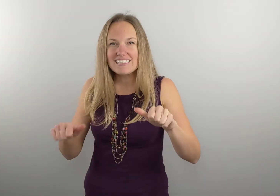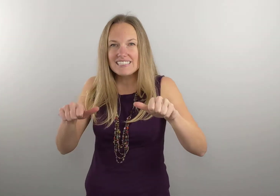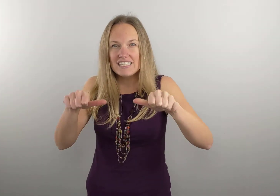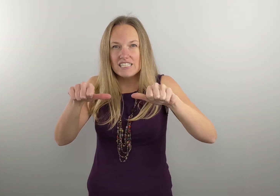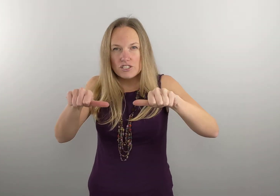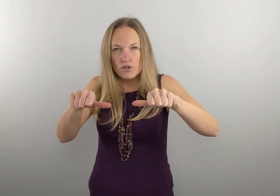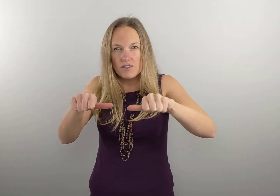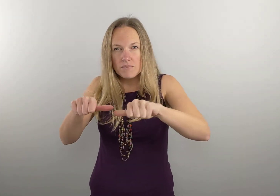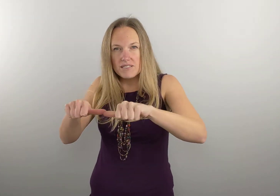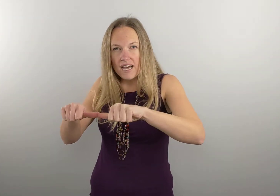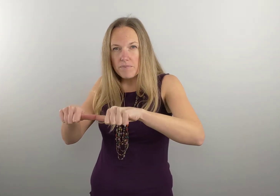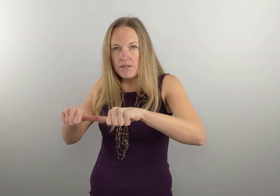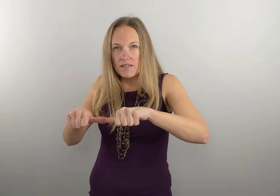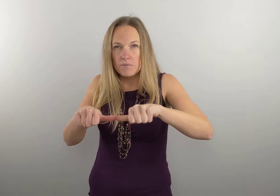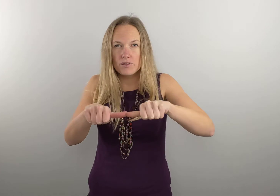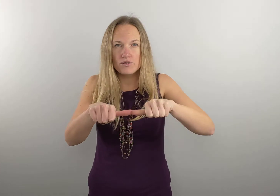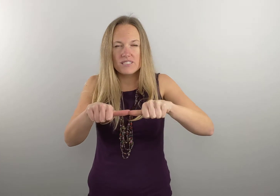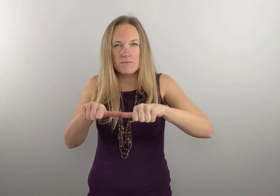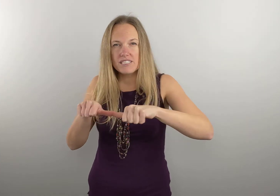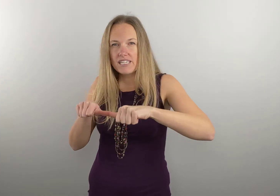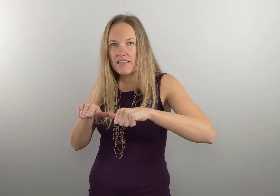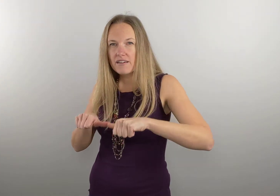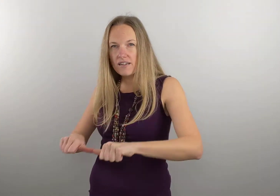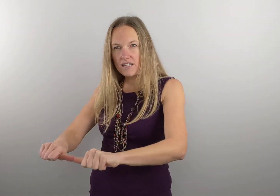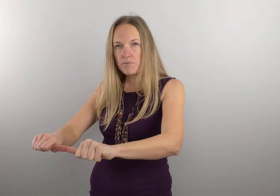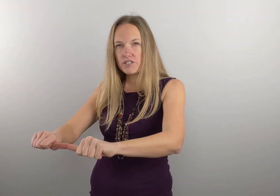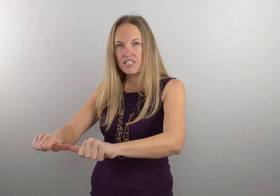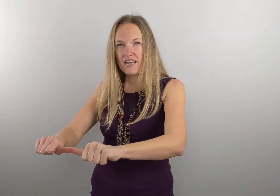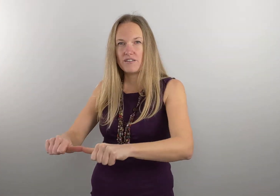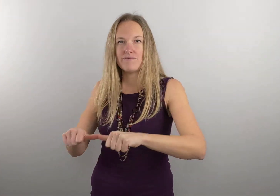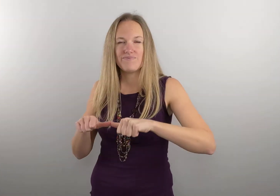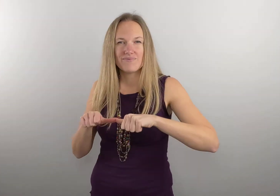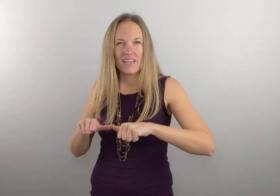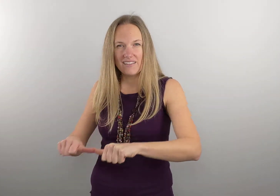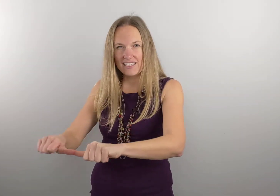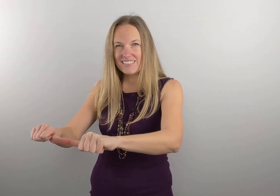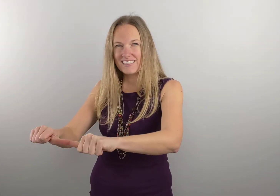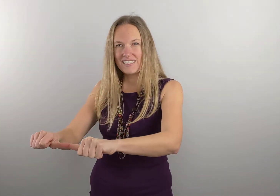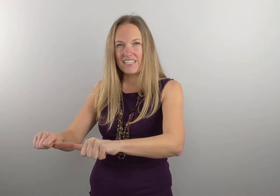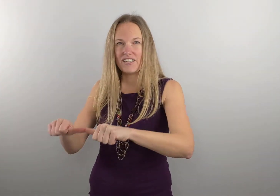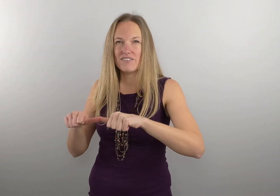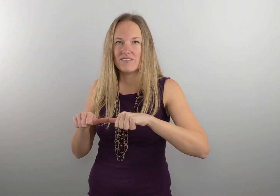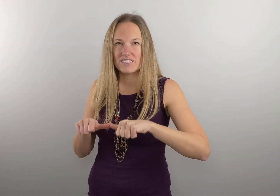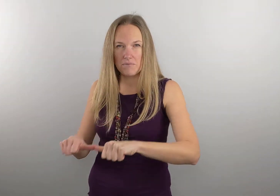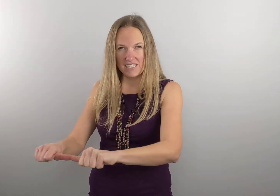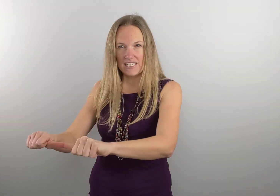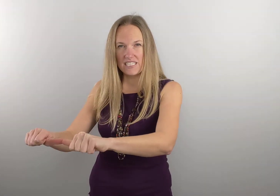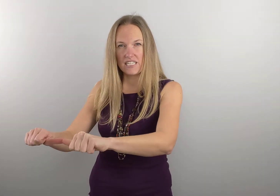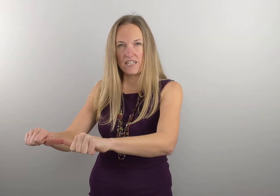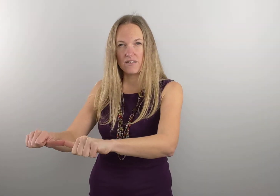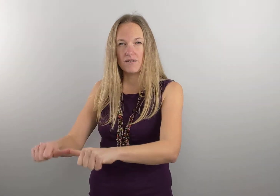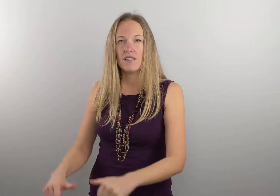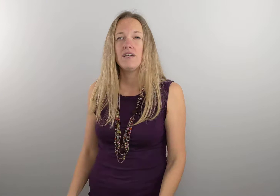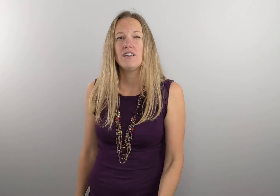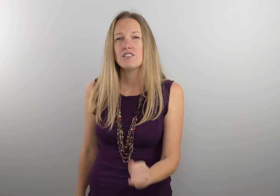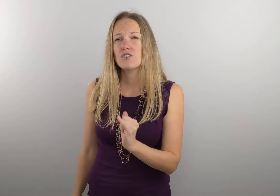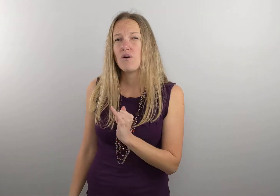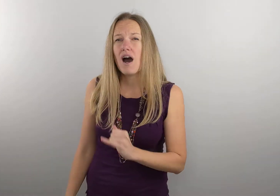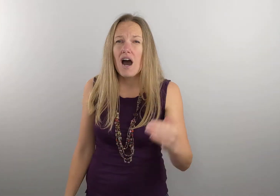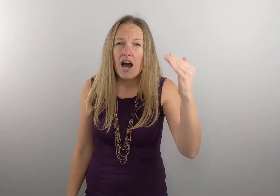last, 2 thumbs up, put those thumbs together, and then push it out, okay? That's continue, for something to continue. So